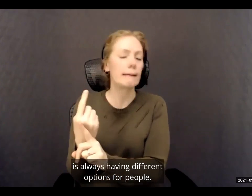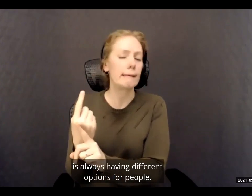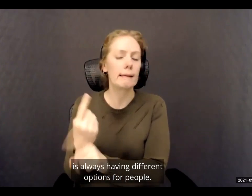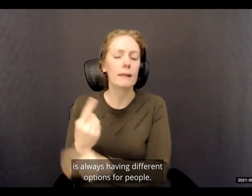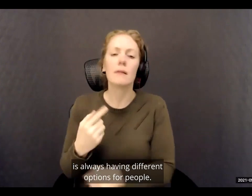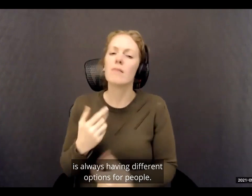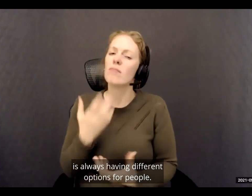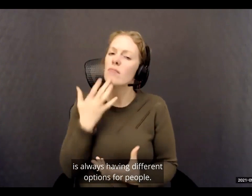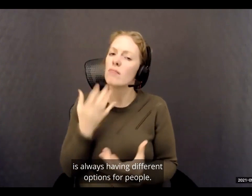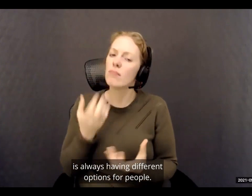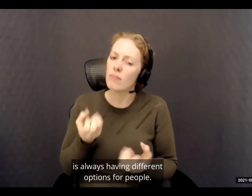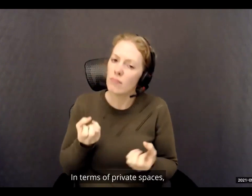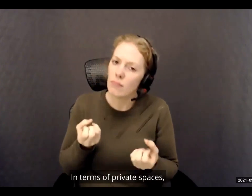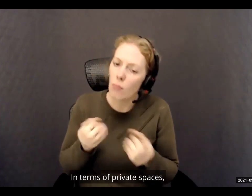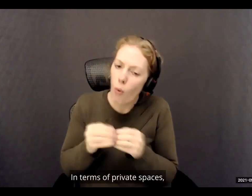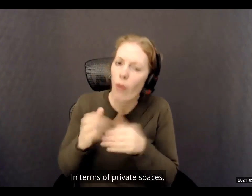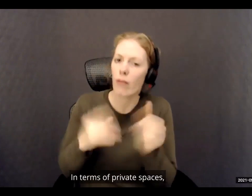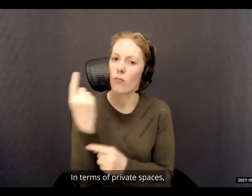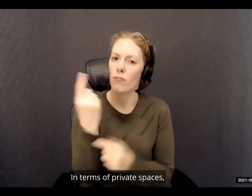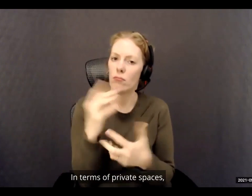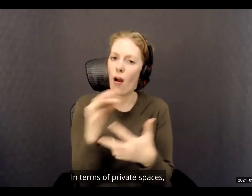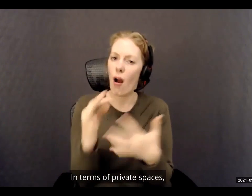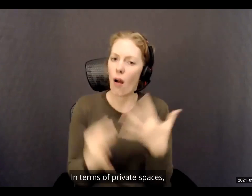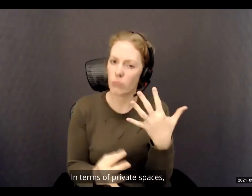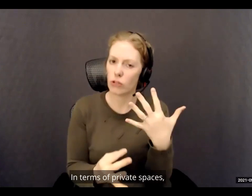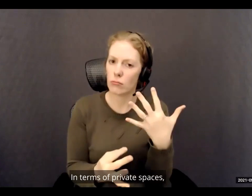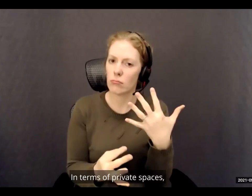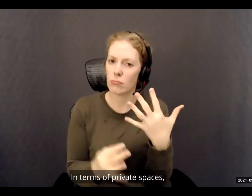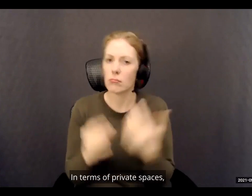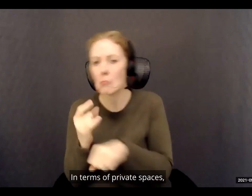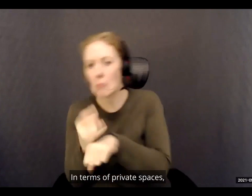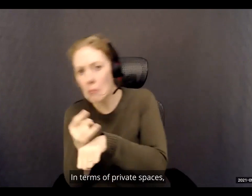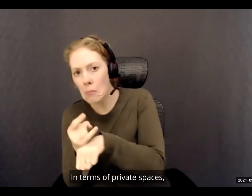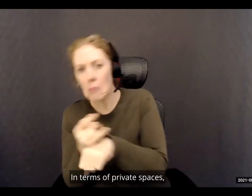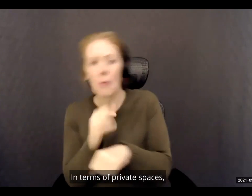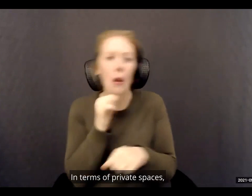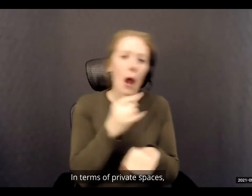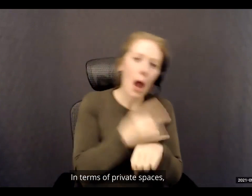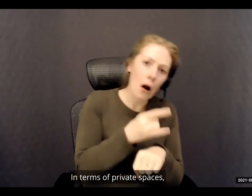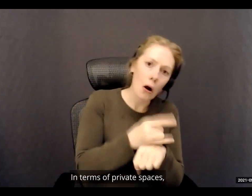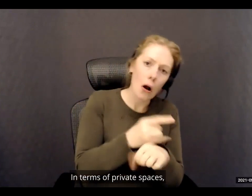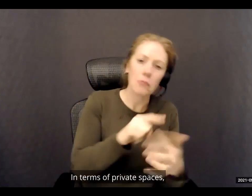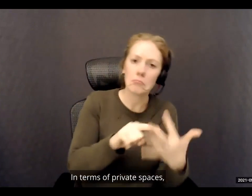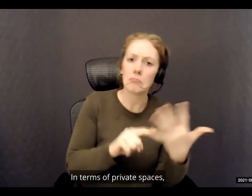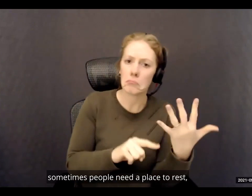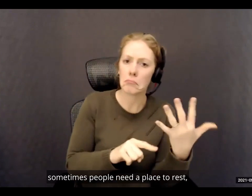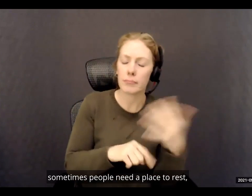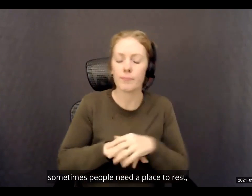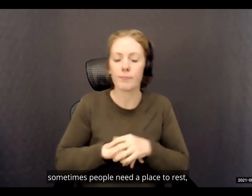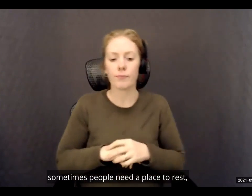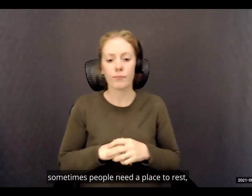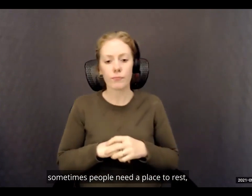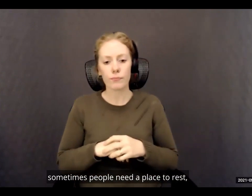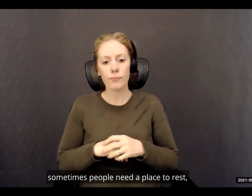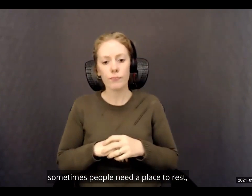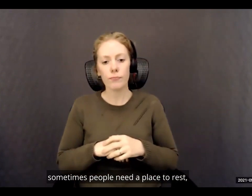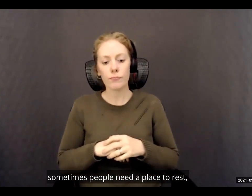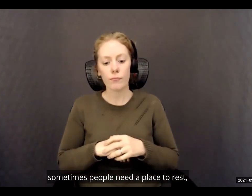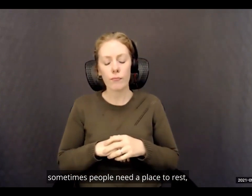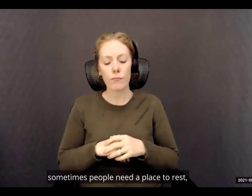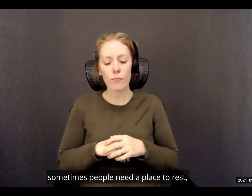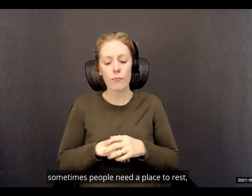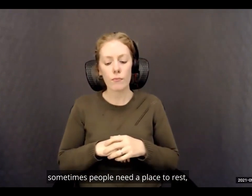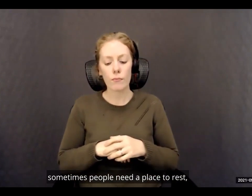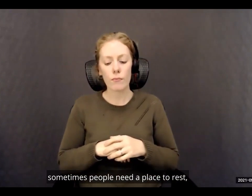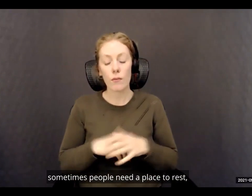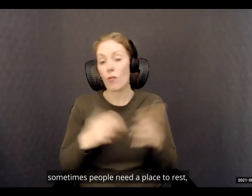options for people. In terms of private spaces, you know, sometimes people